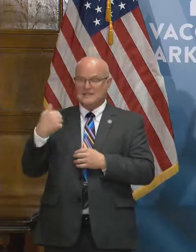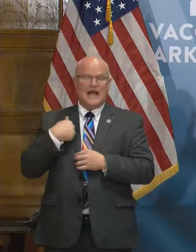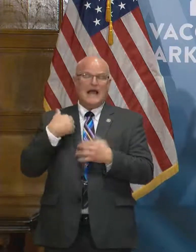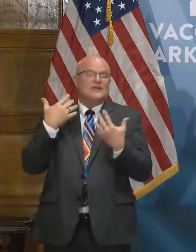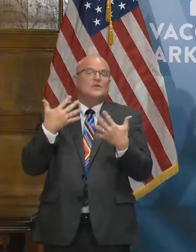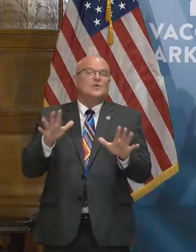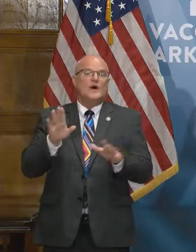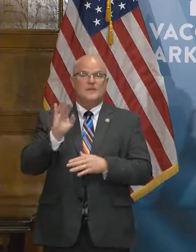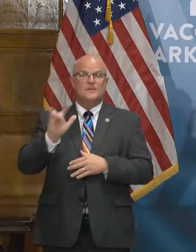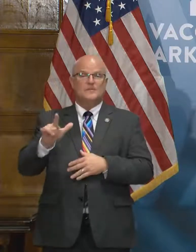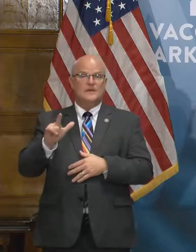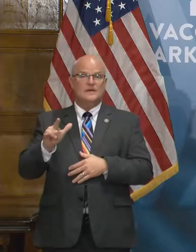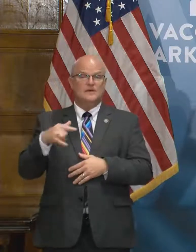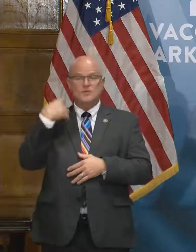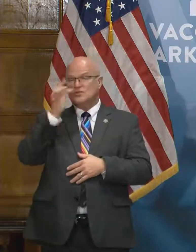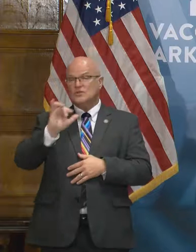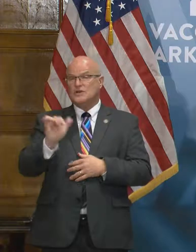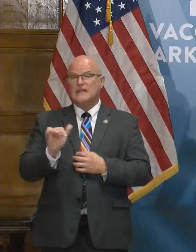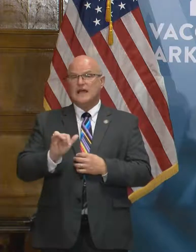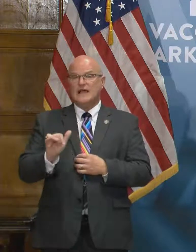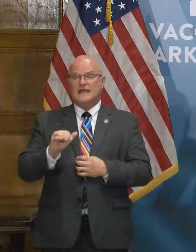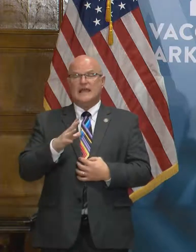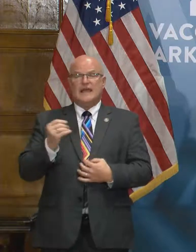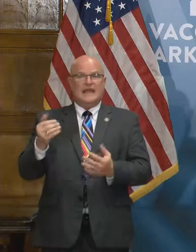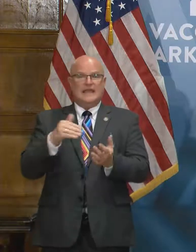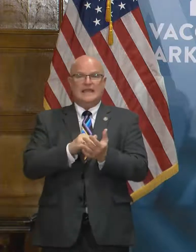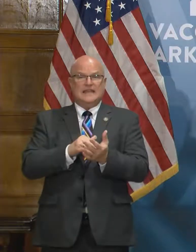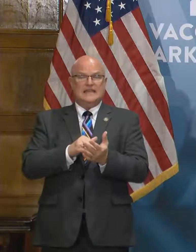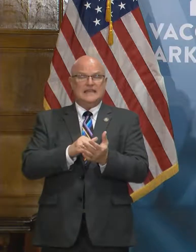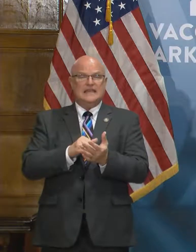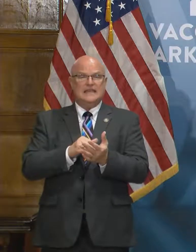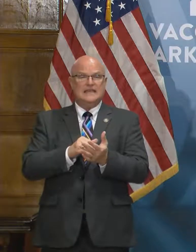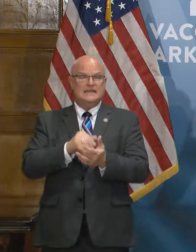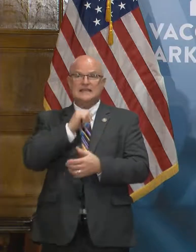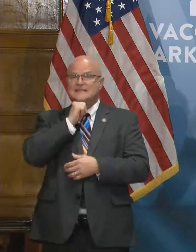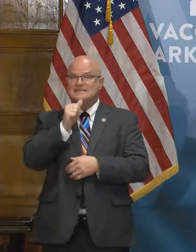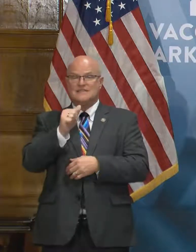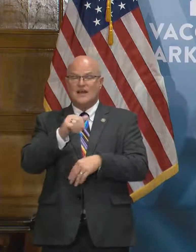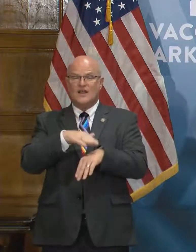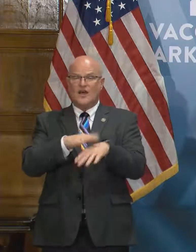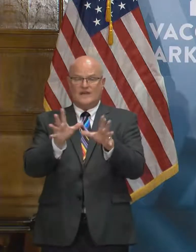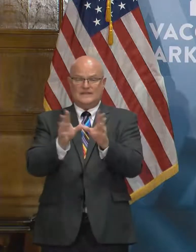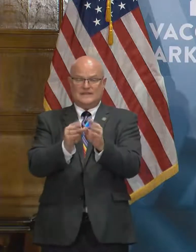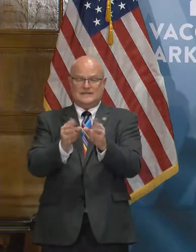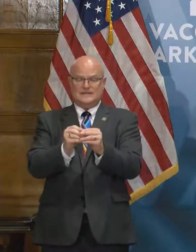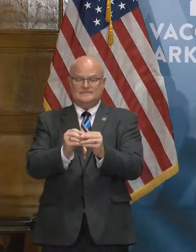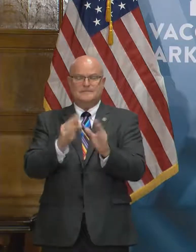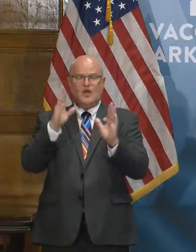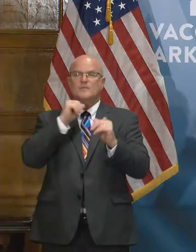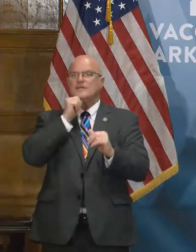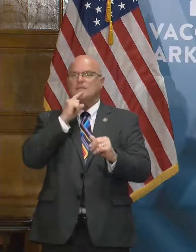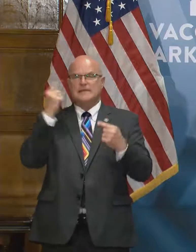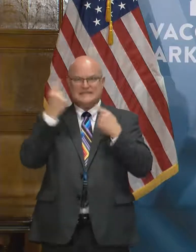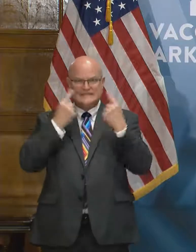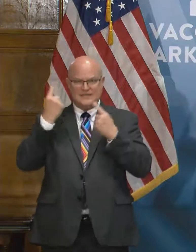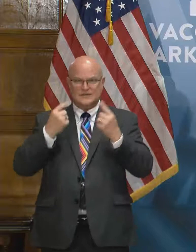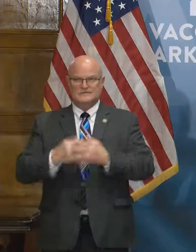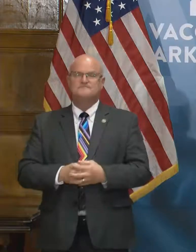don't know what the bill would be. And again, it's not on the call, so I hope that that will not be considered.